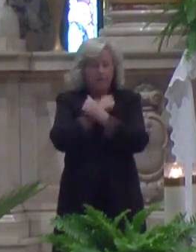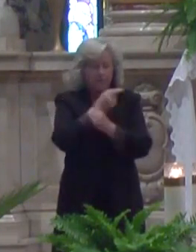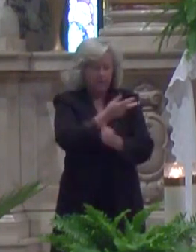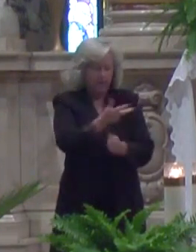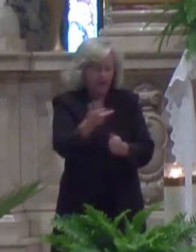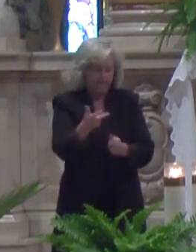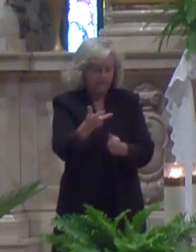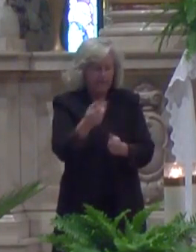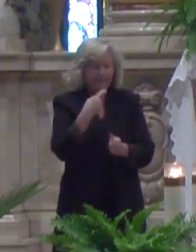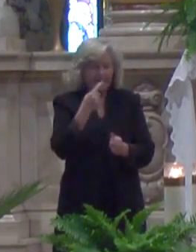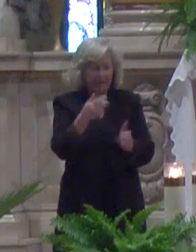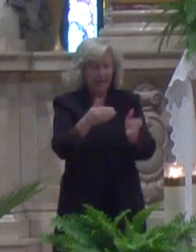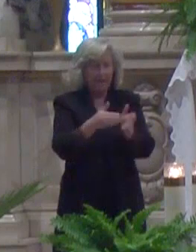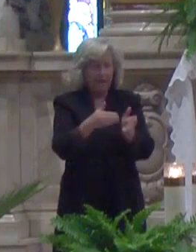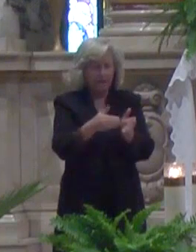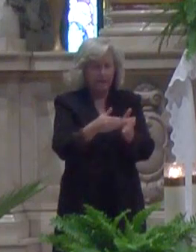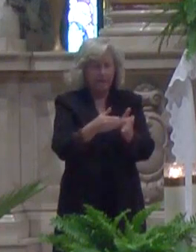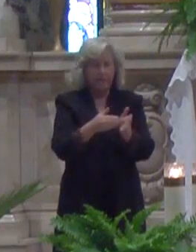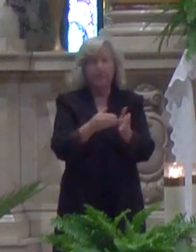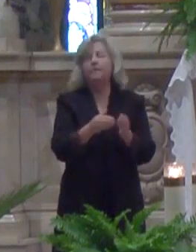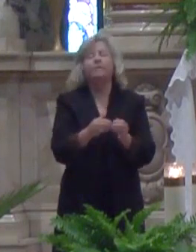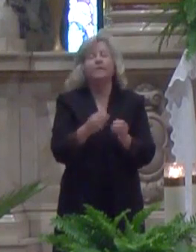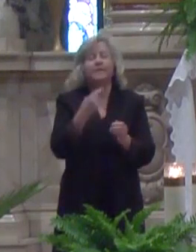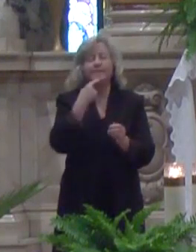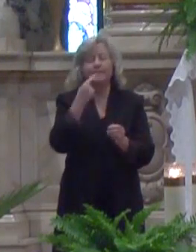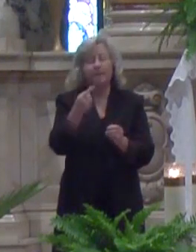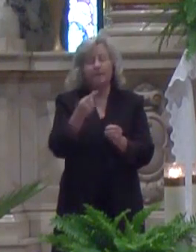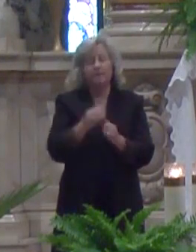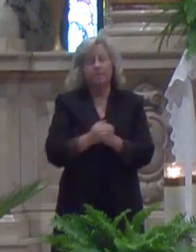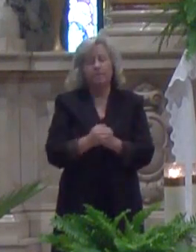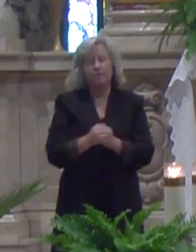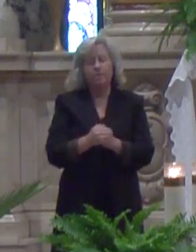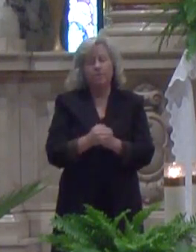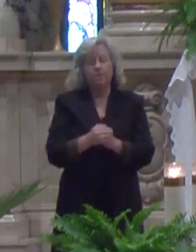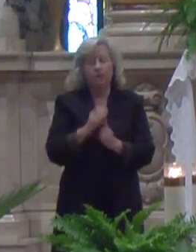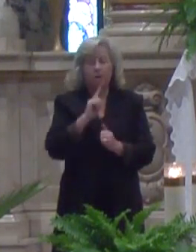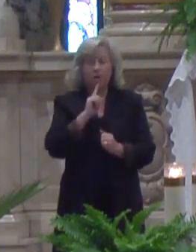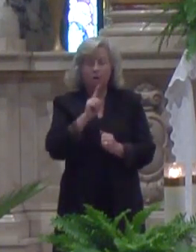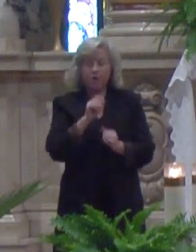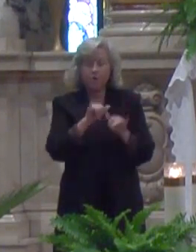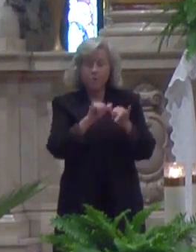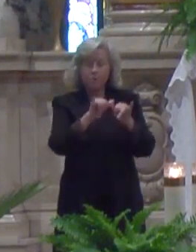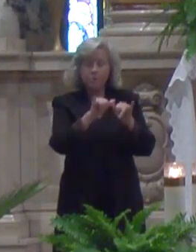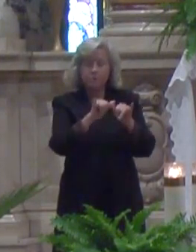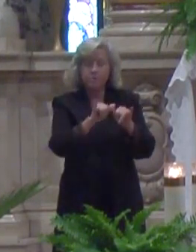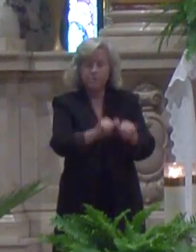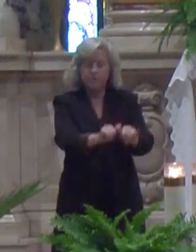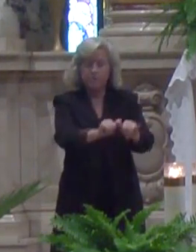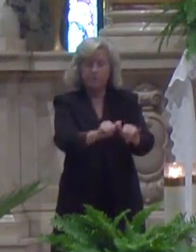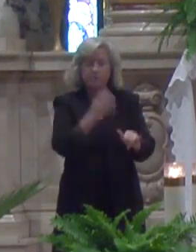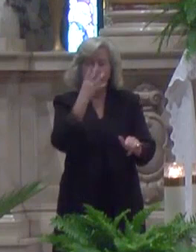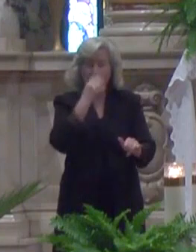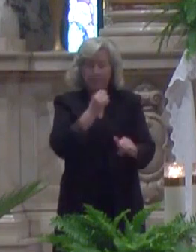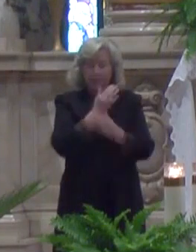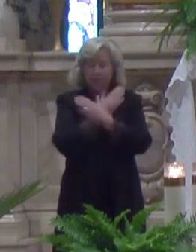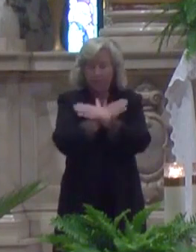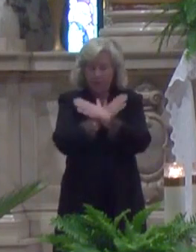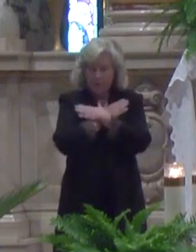again. Then he returned to his disciples and said to them, Are you still sleeping and taking your